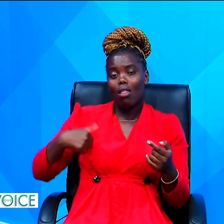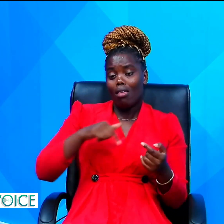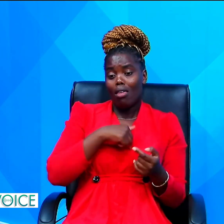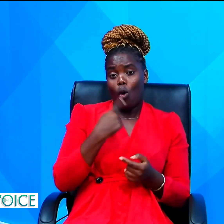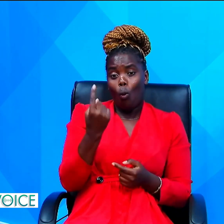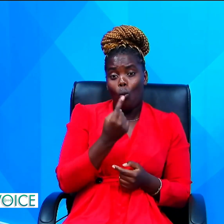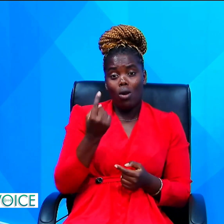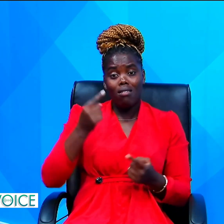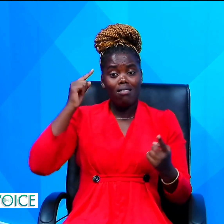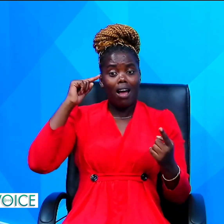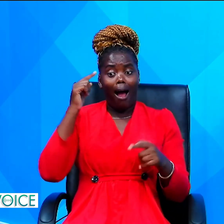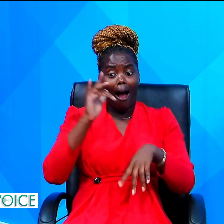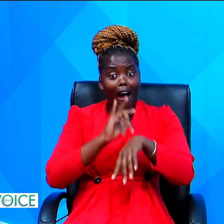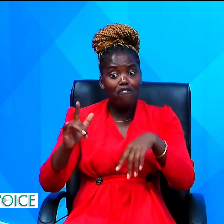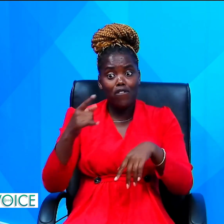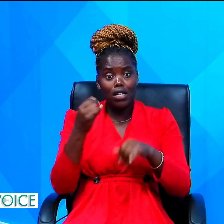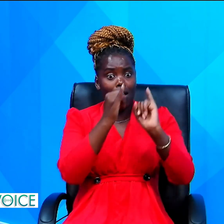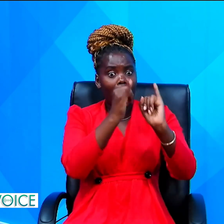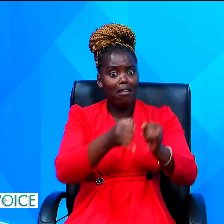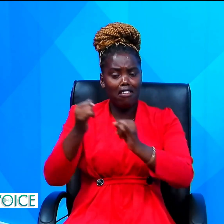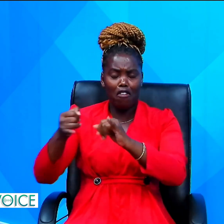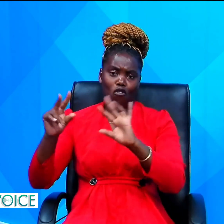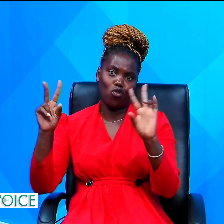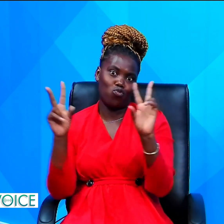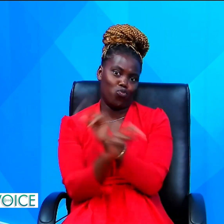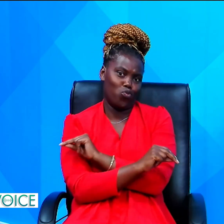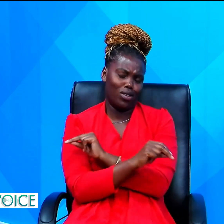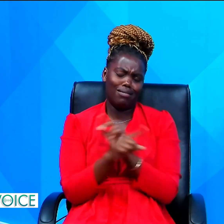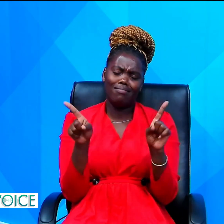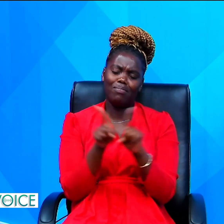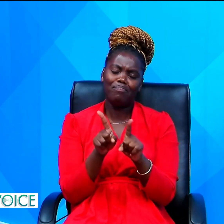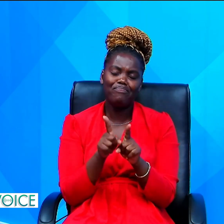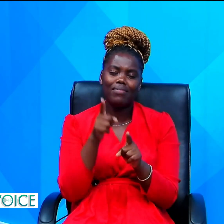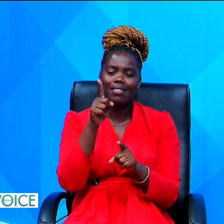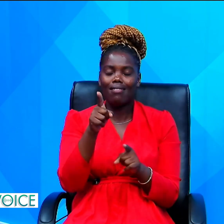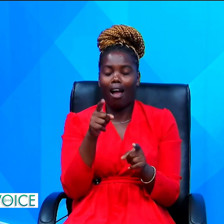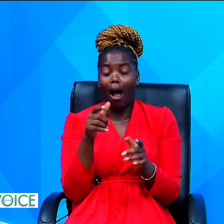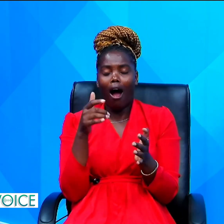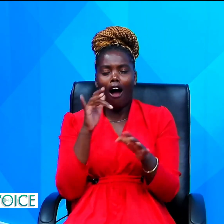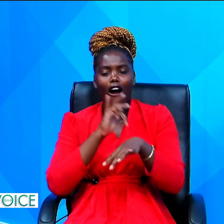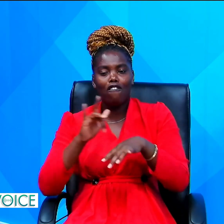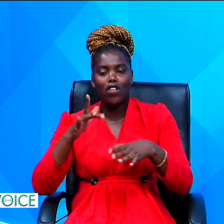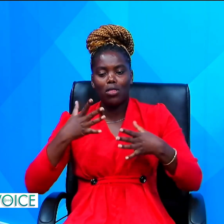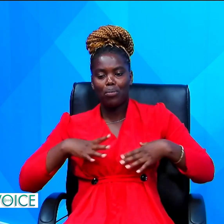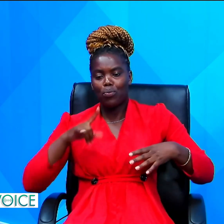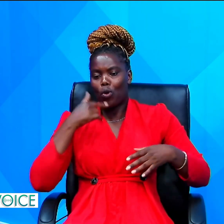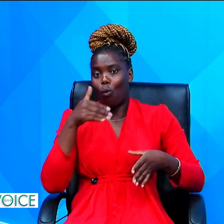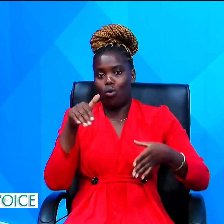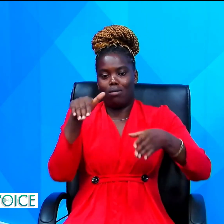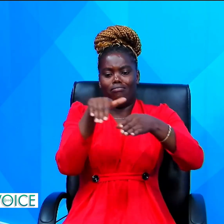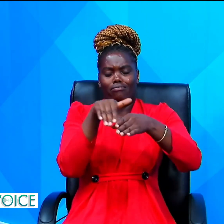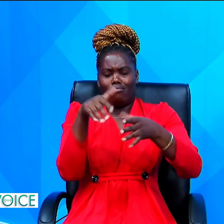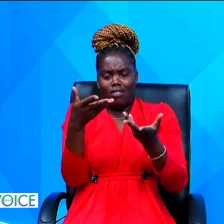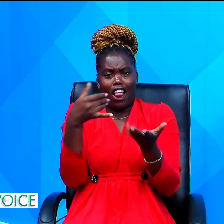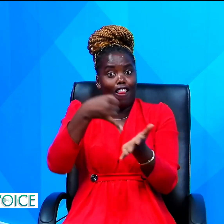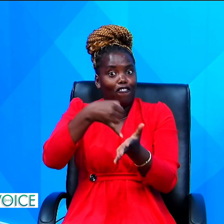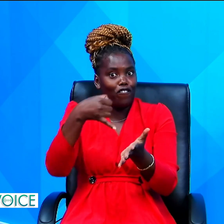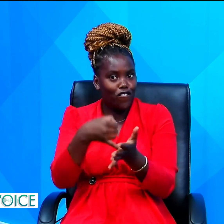topic because it does not only affect individual, it affects the people that we are involved